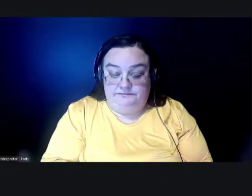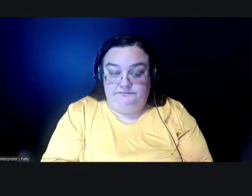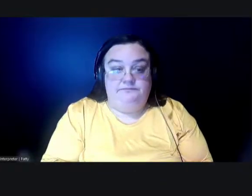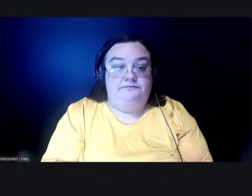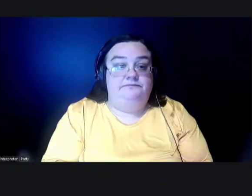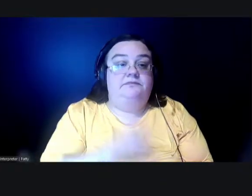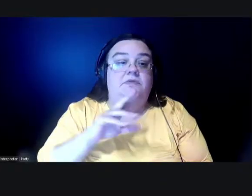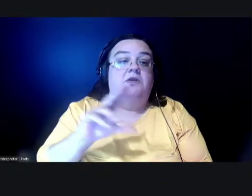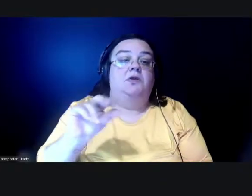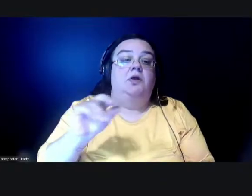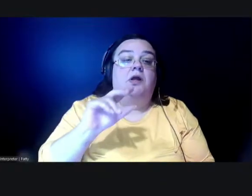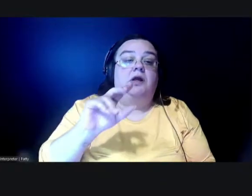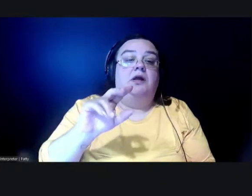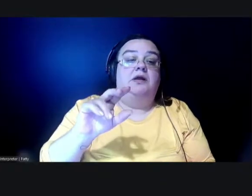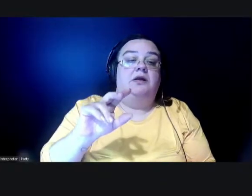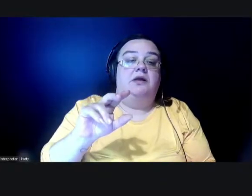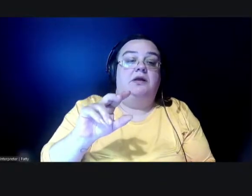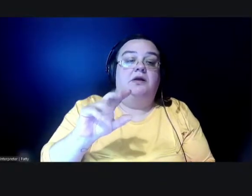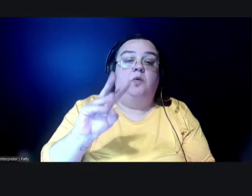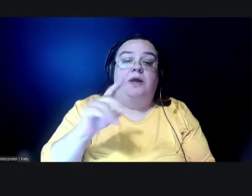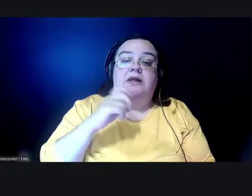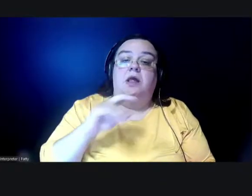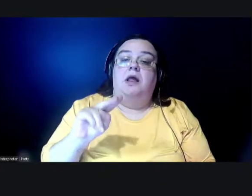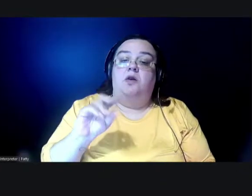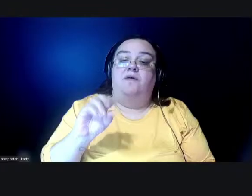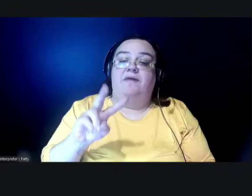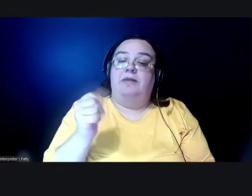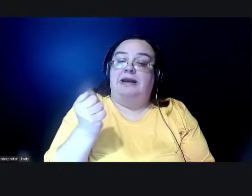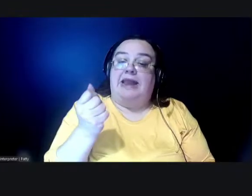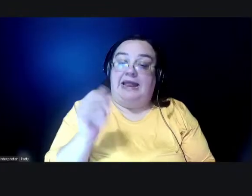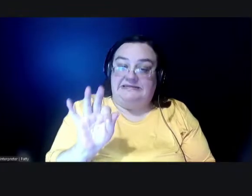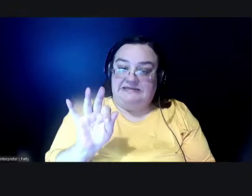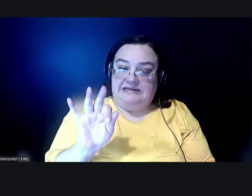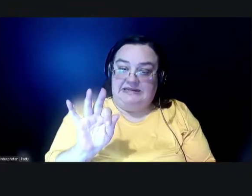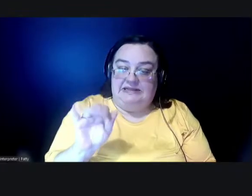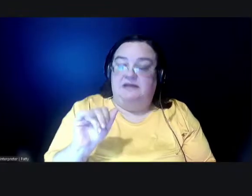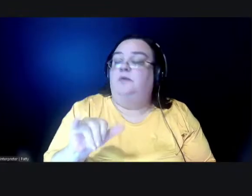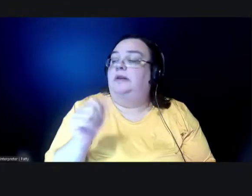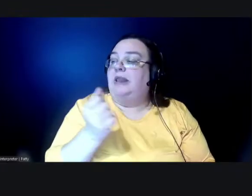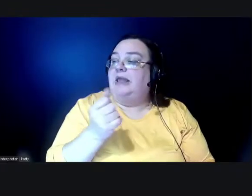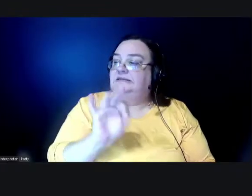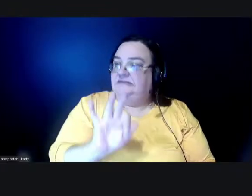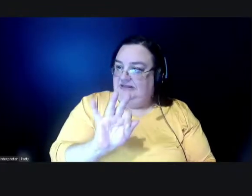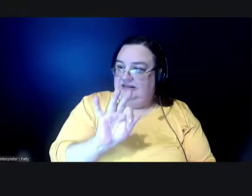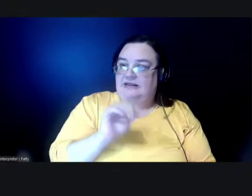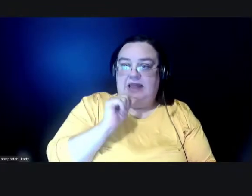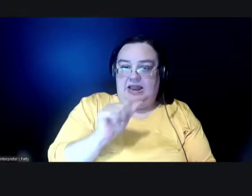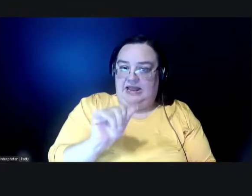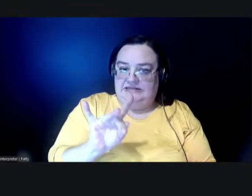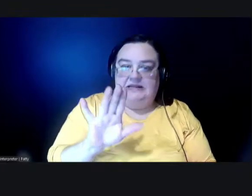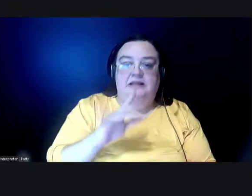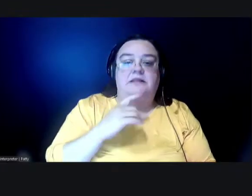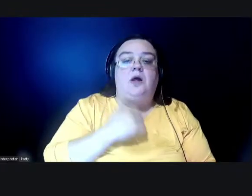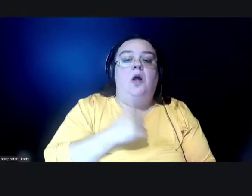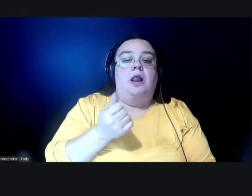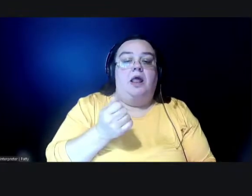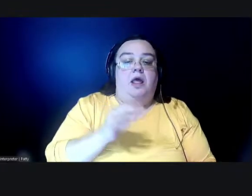19th. That event is November 19th. It's 1/9. The 19th? Okay, thank you. What about the business